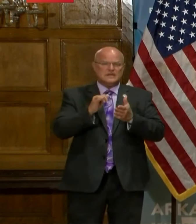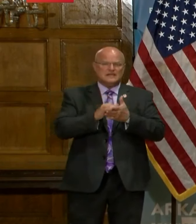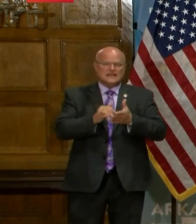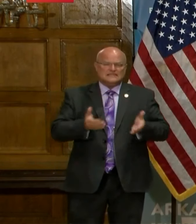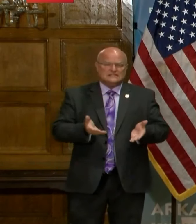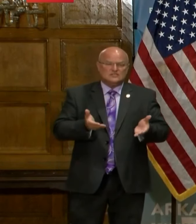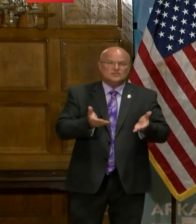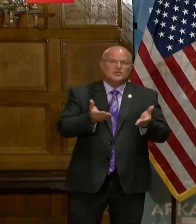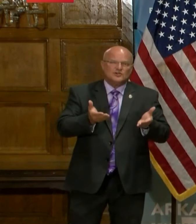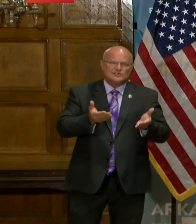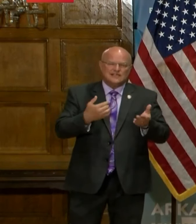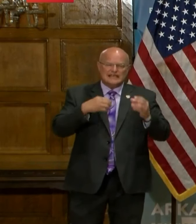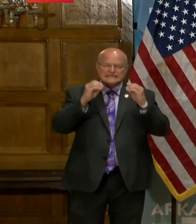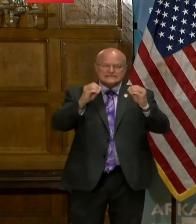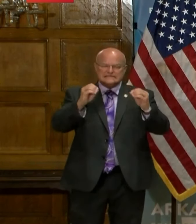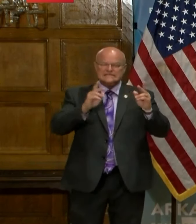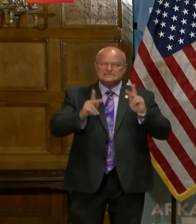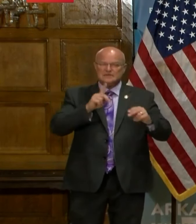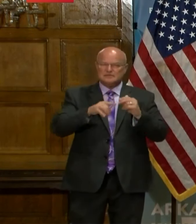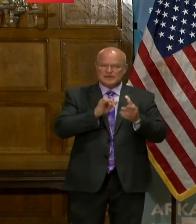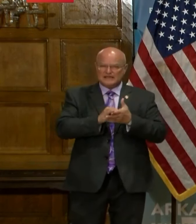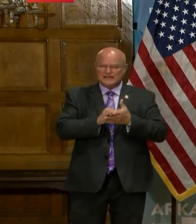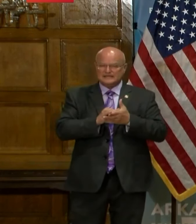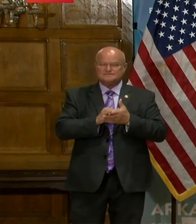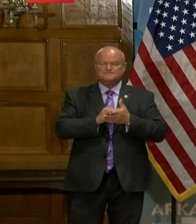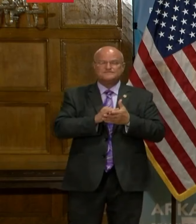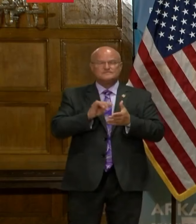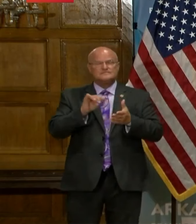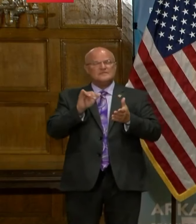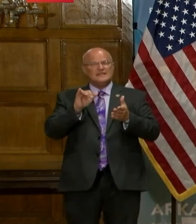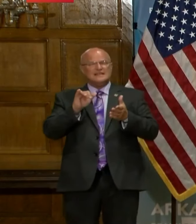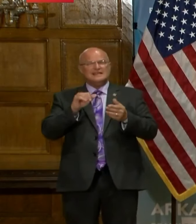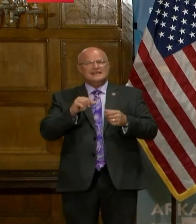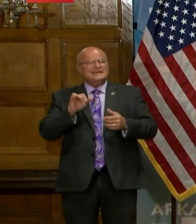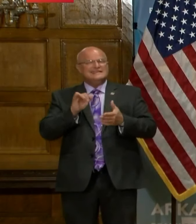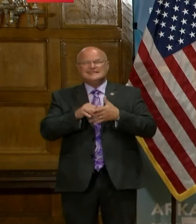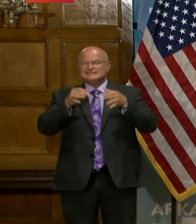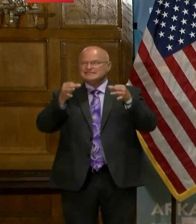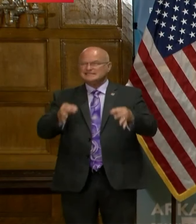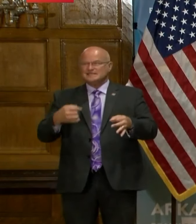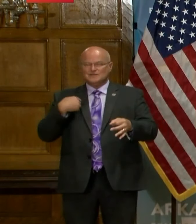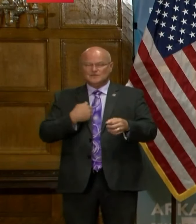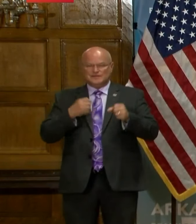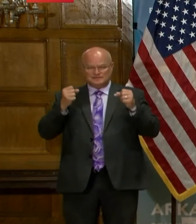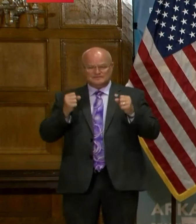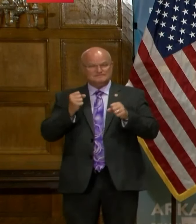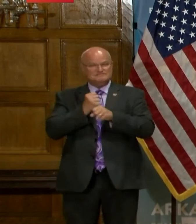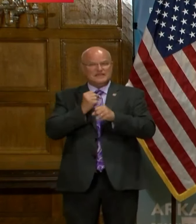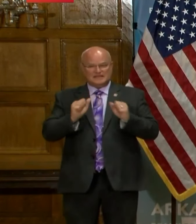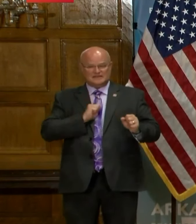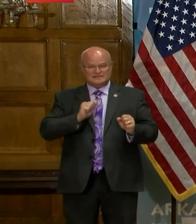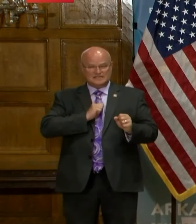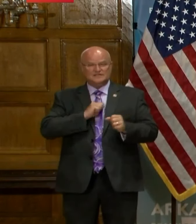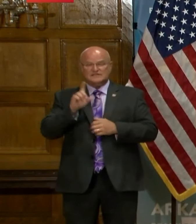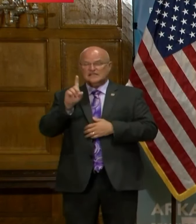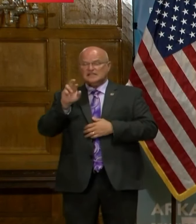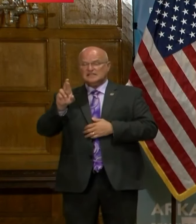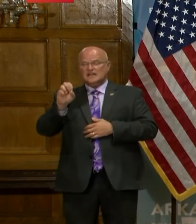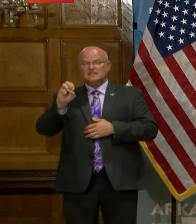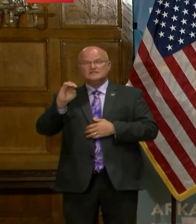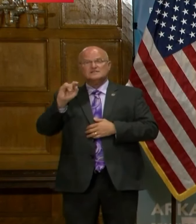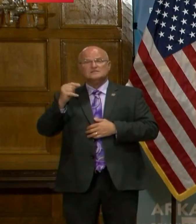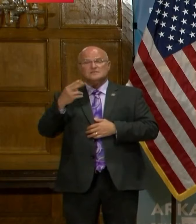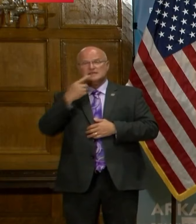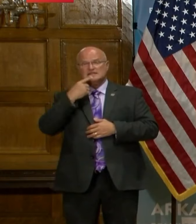that's encouraged and we educate people on. That's a judgment that we make. As Dr. Smith has said, the